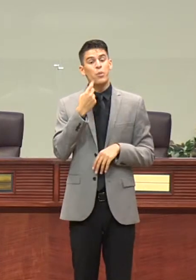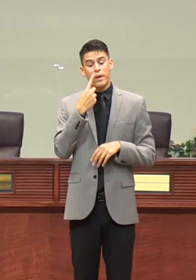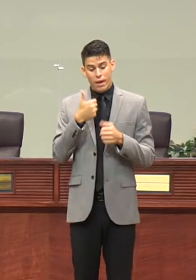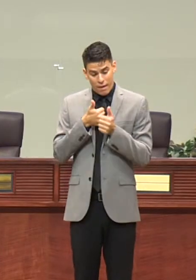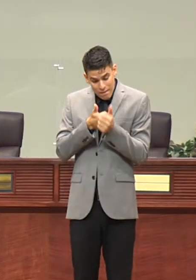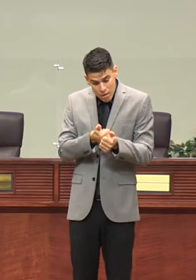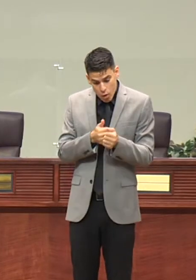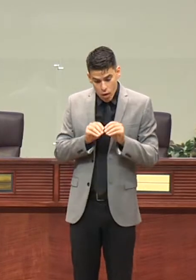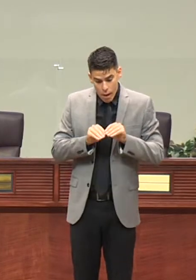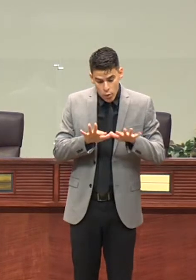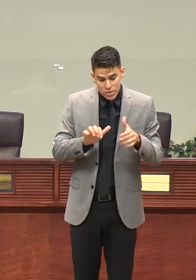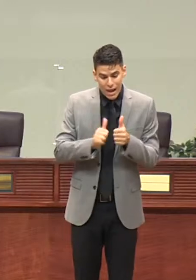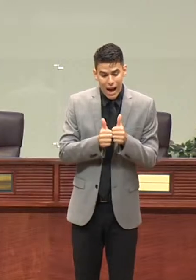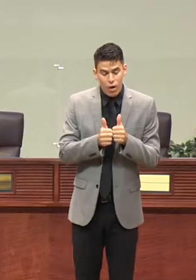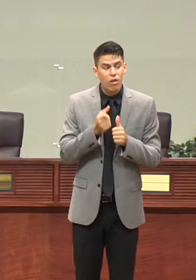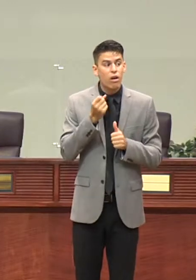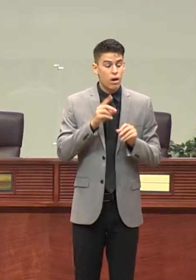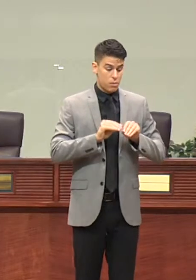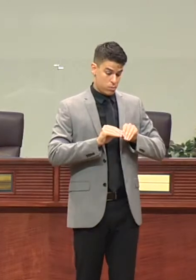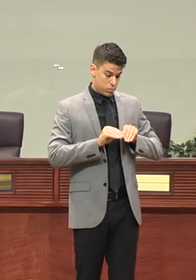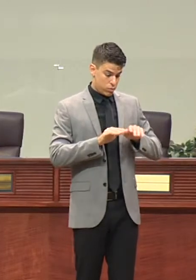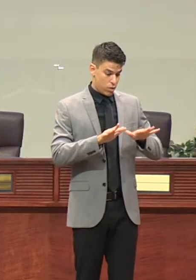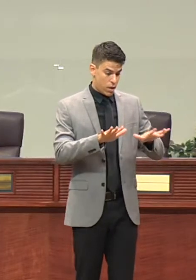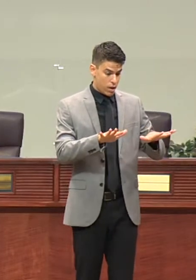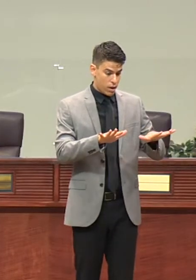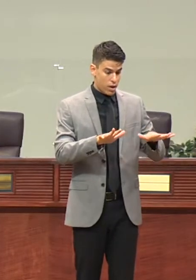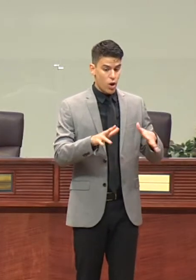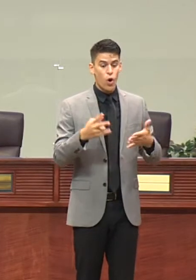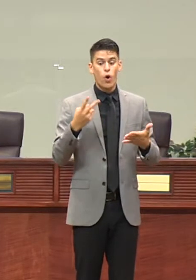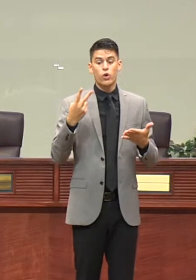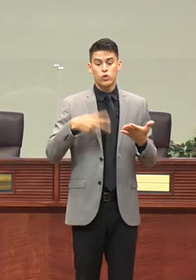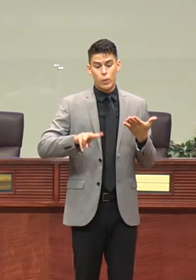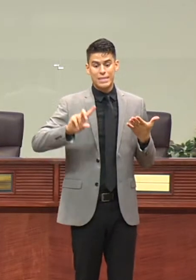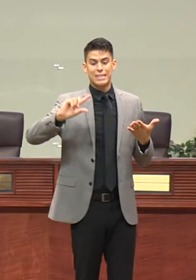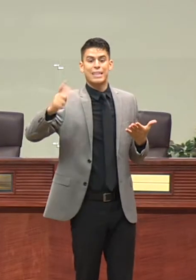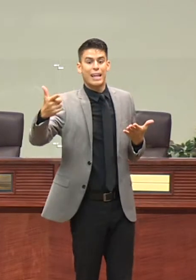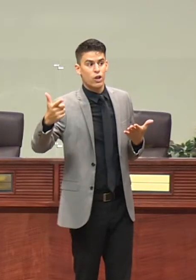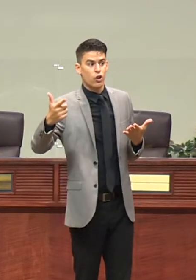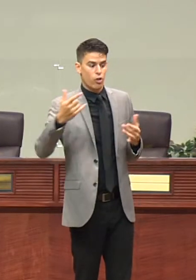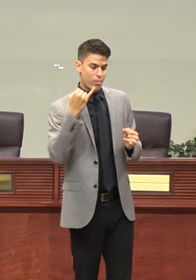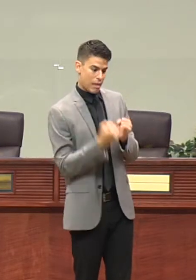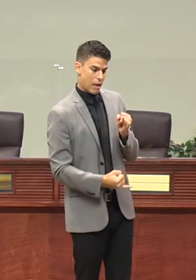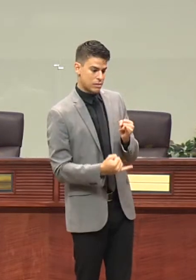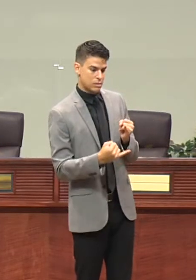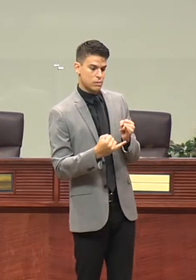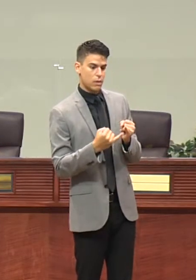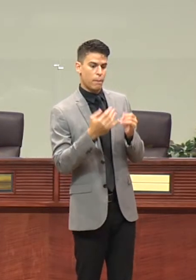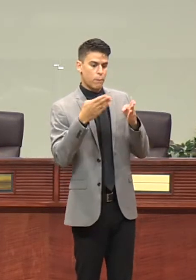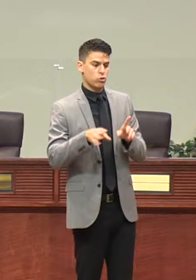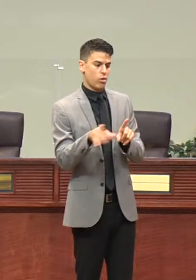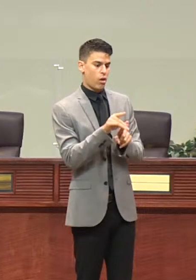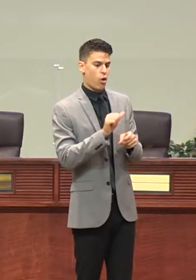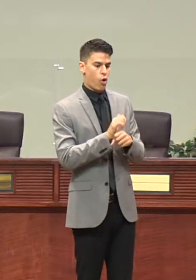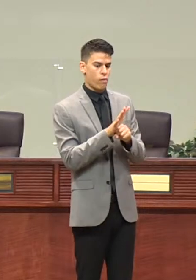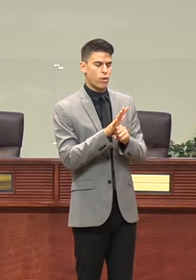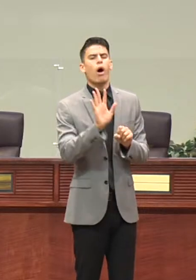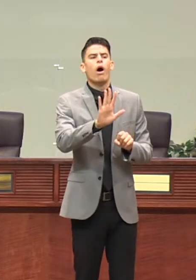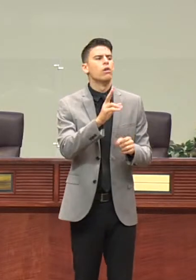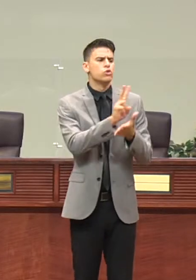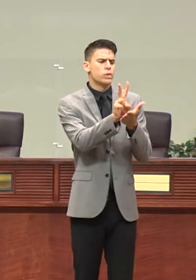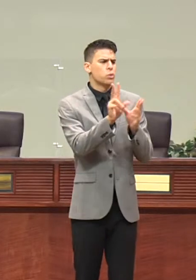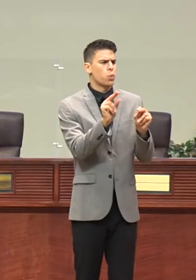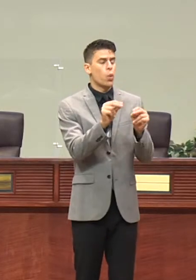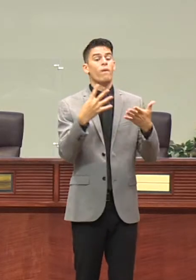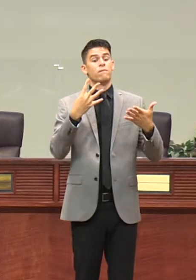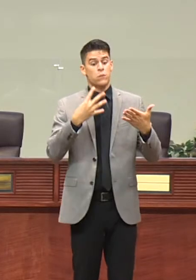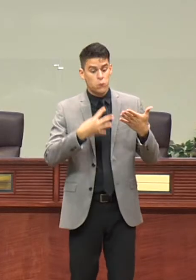to 2 weeks after we see the last case. 2 or 4? 4. 4.